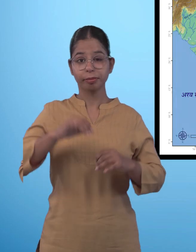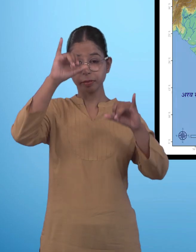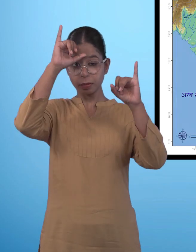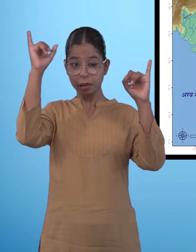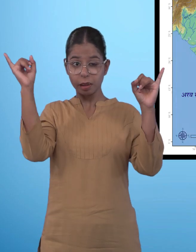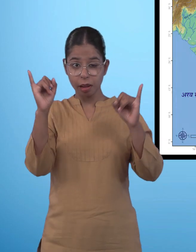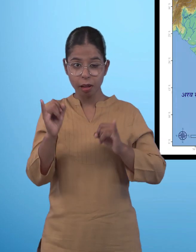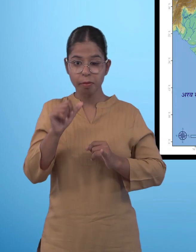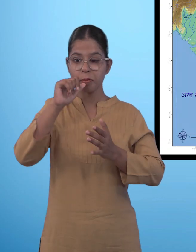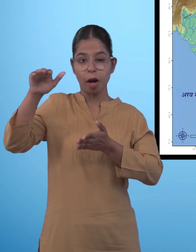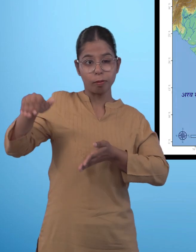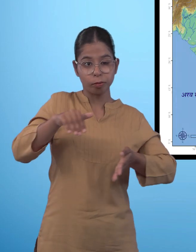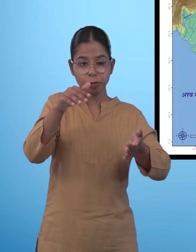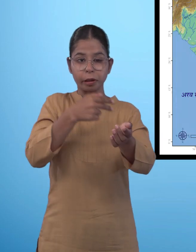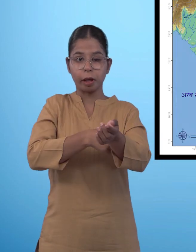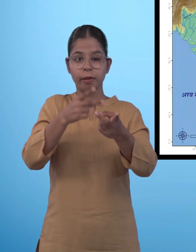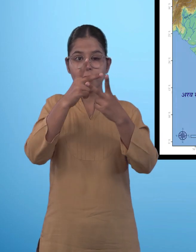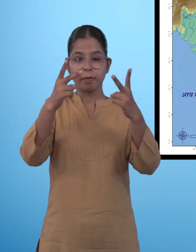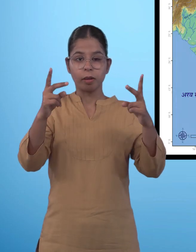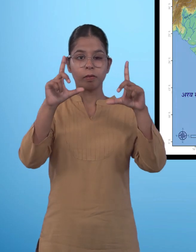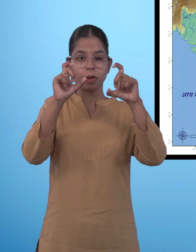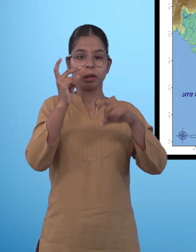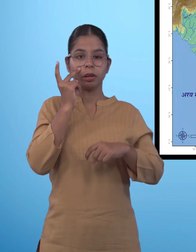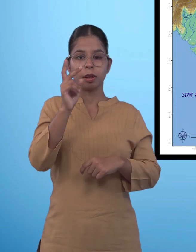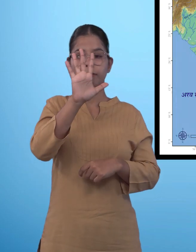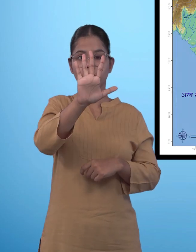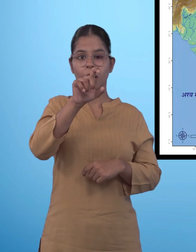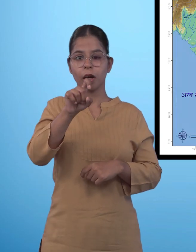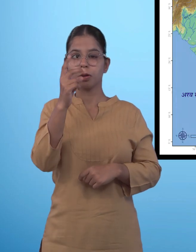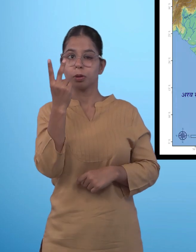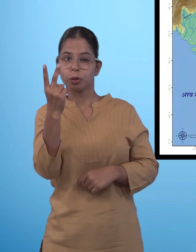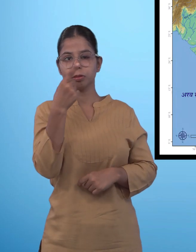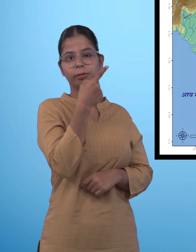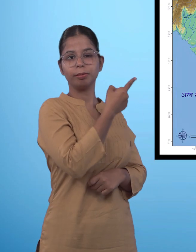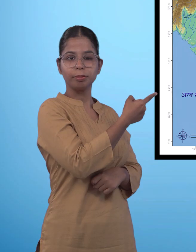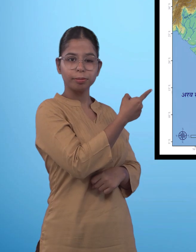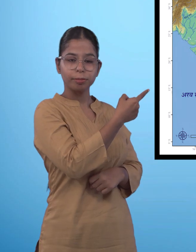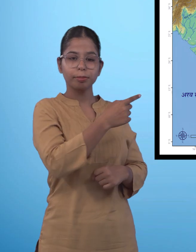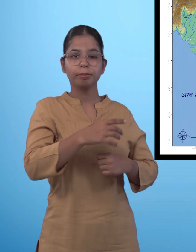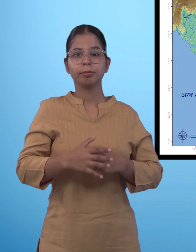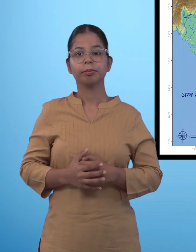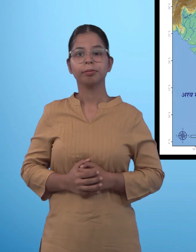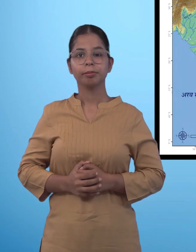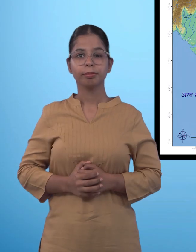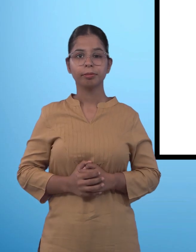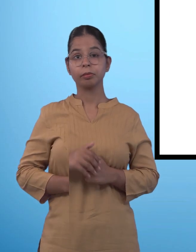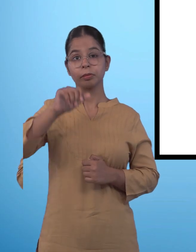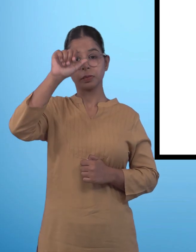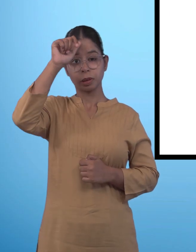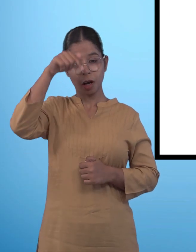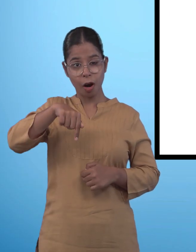On the entire page we have figure 5.2, a physical map of the Indian subcontinent with some of its